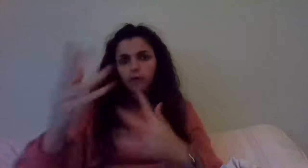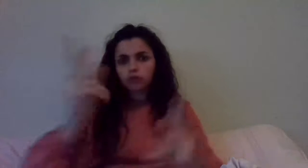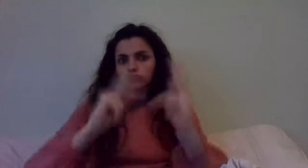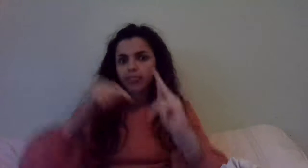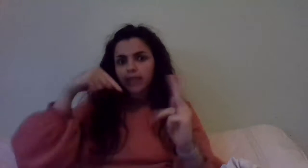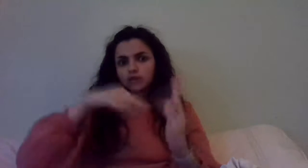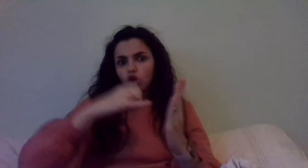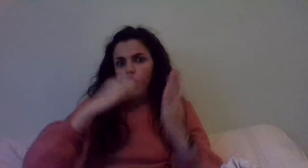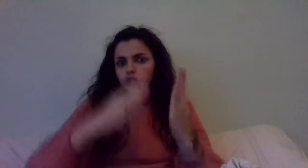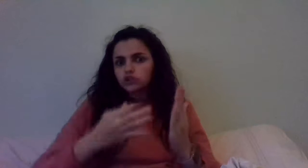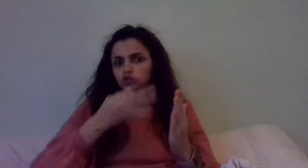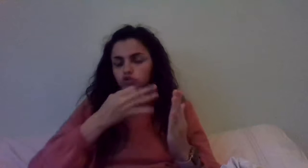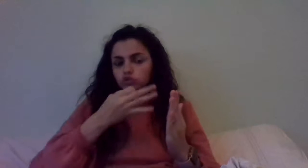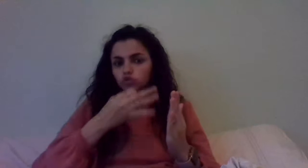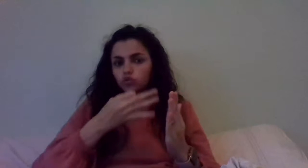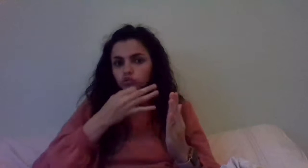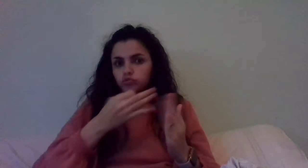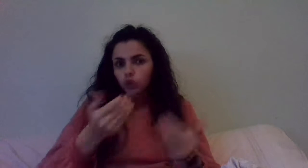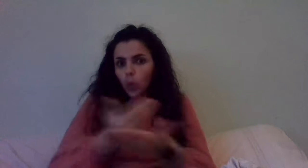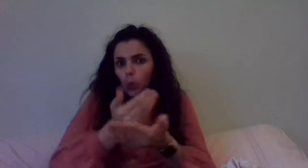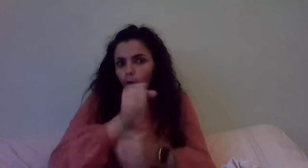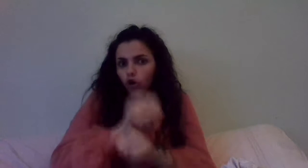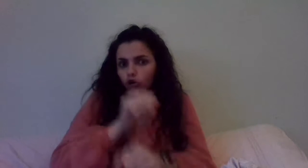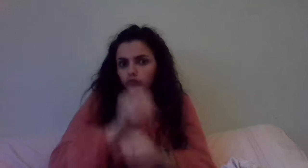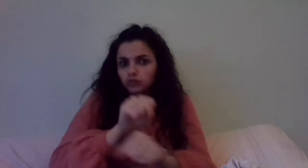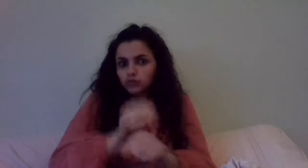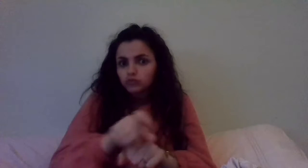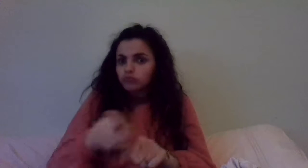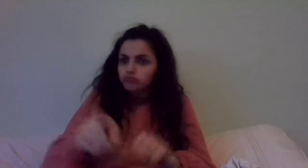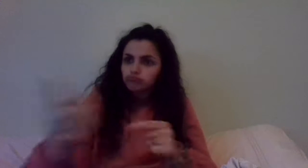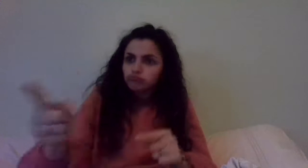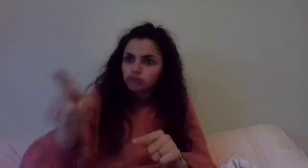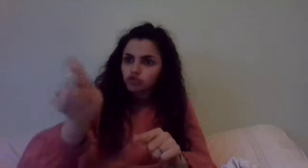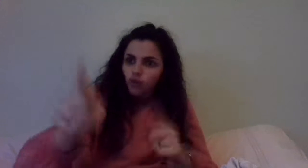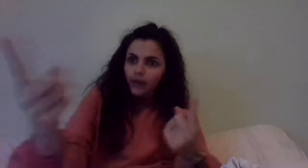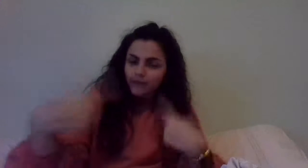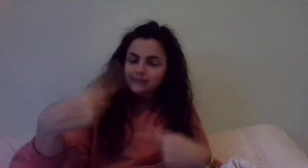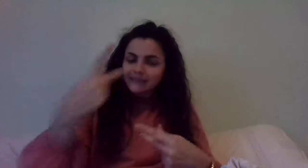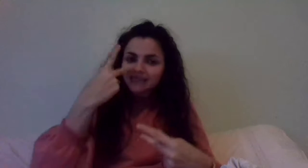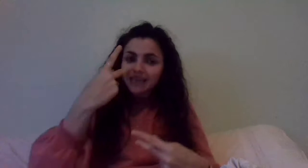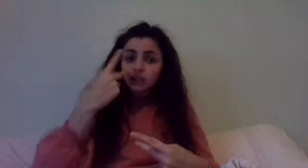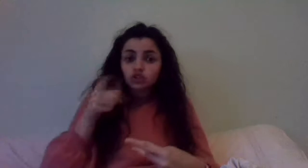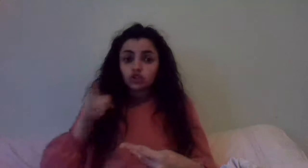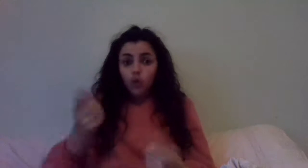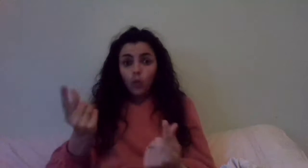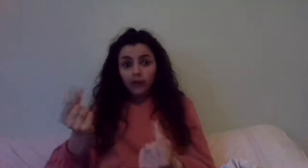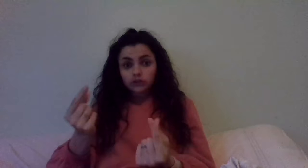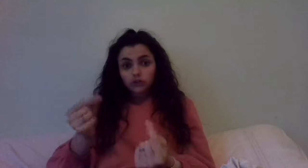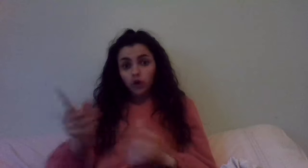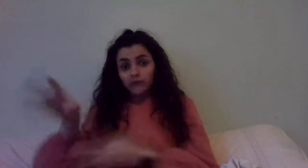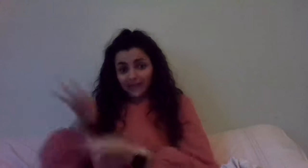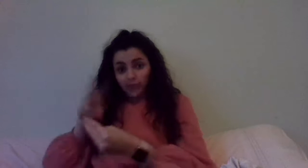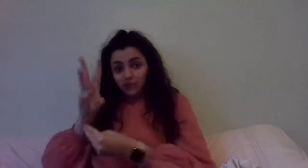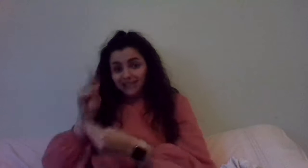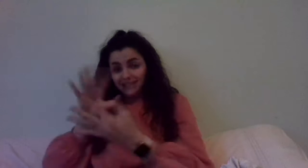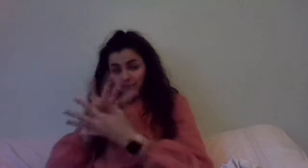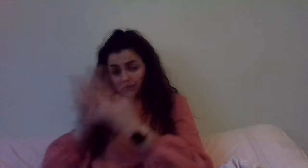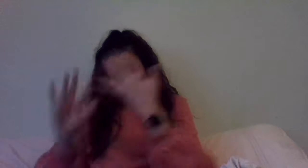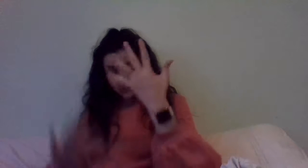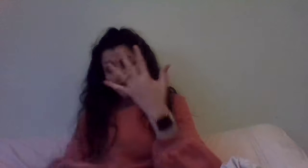publishes 26 different panels of the 60 panel series in their periodical. Now